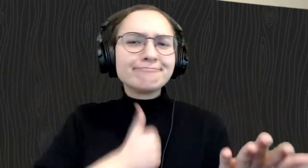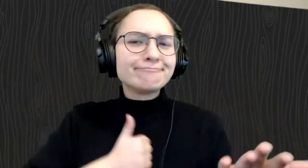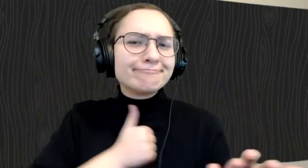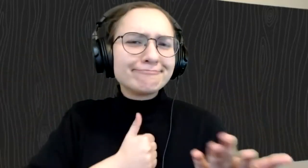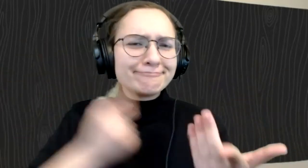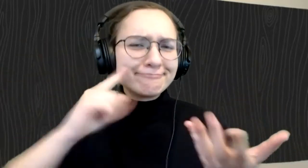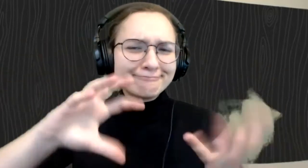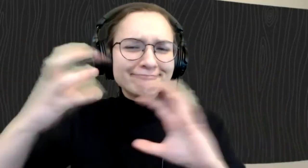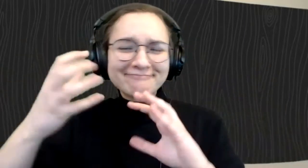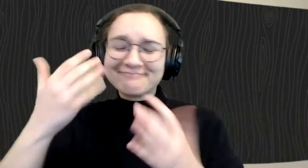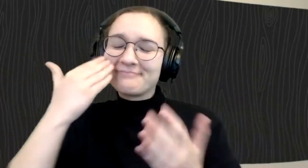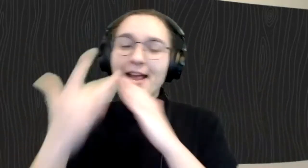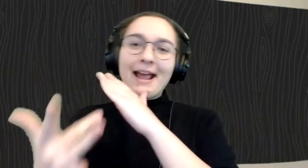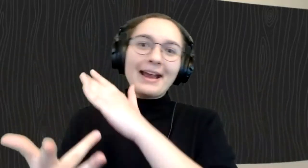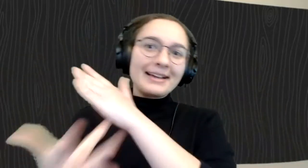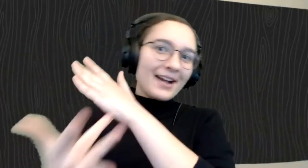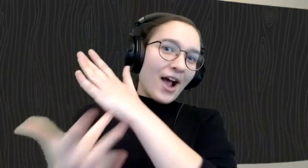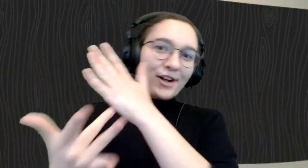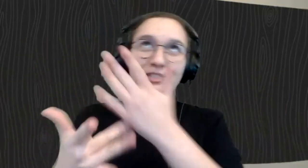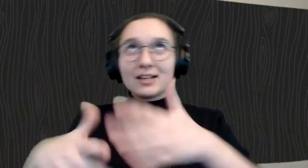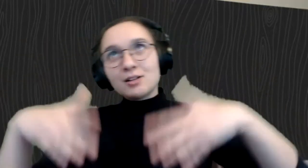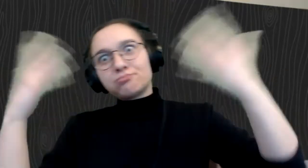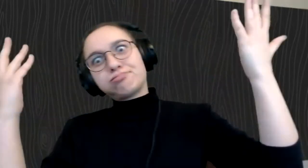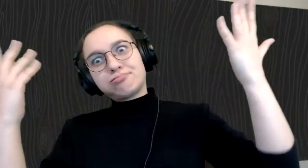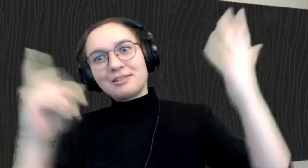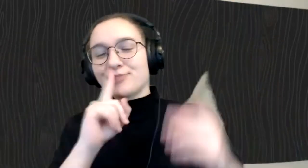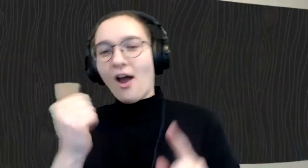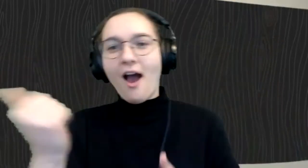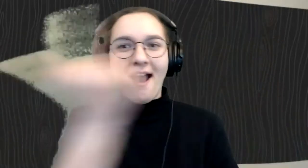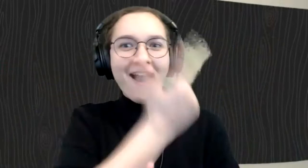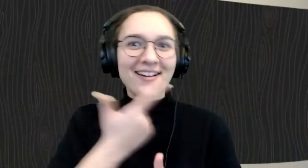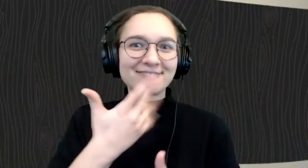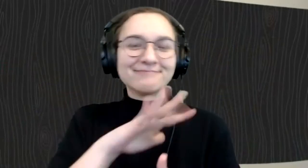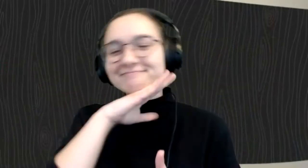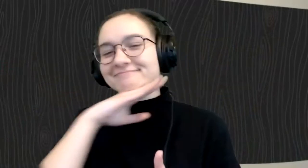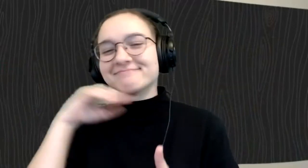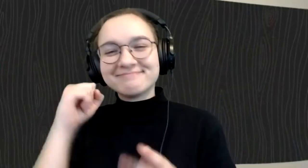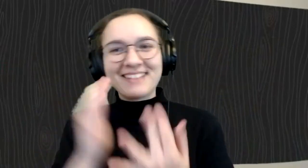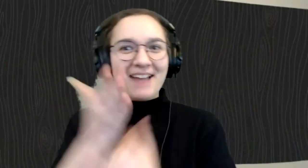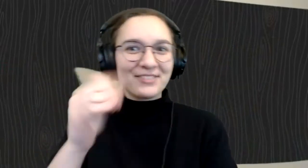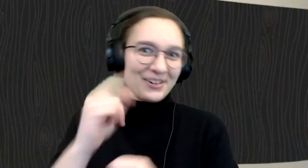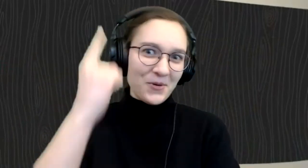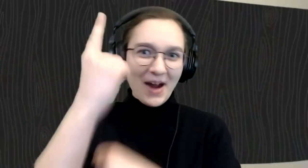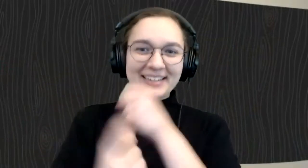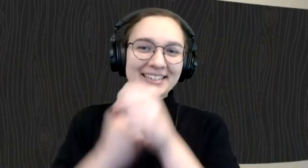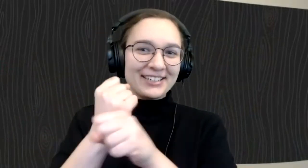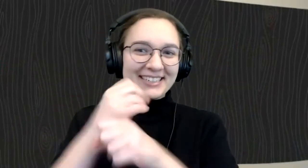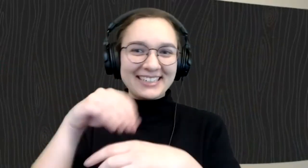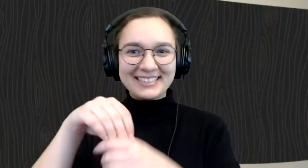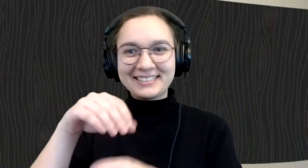Okay. Sorry about that, folks, for the screw up. You know, technology, what are you going to do? We're all over it after